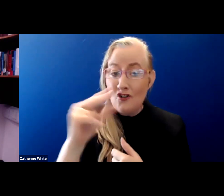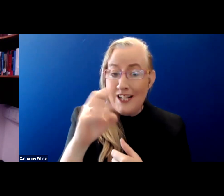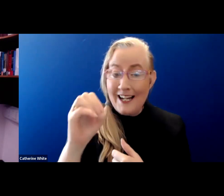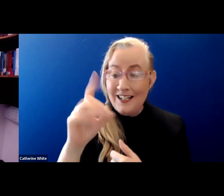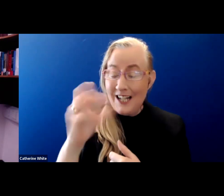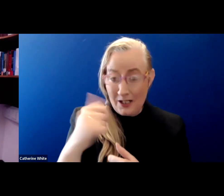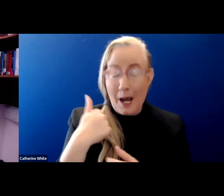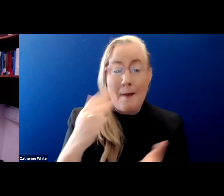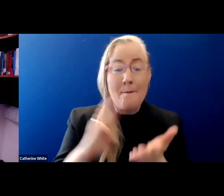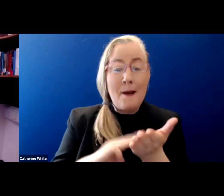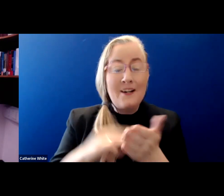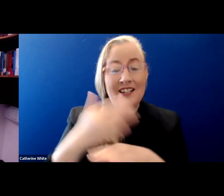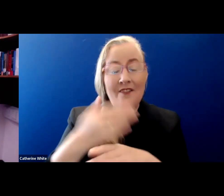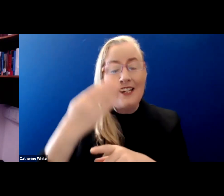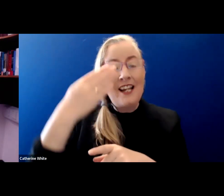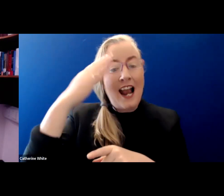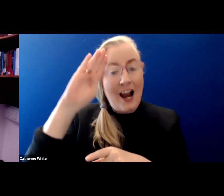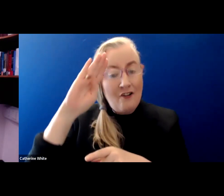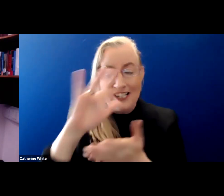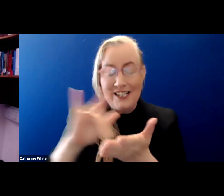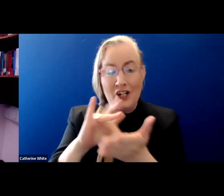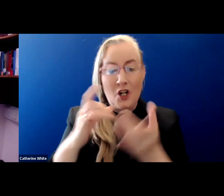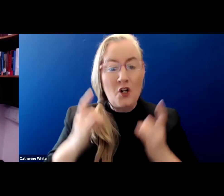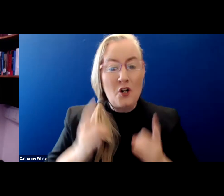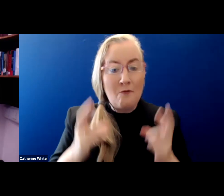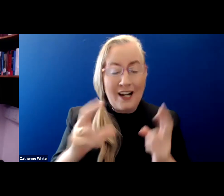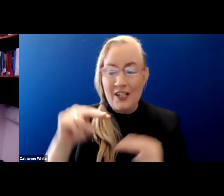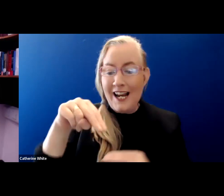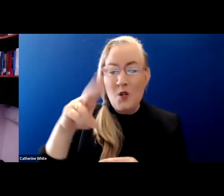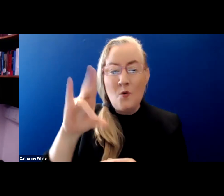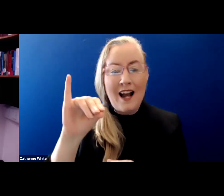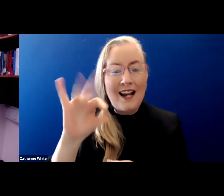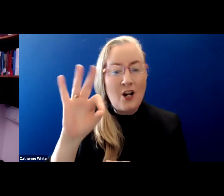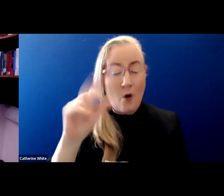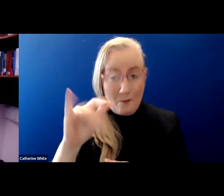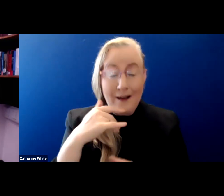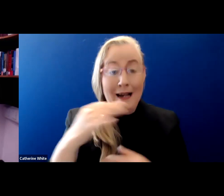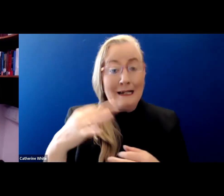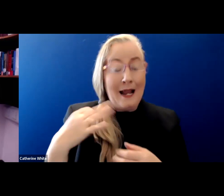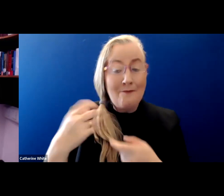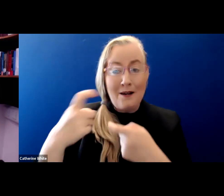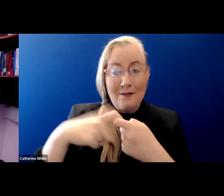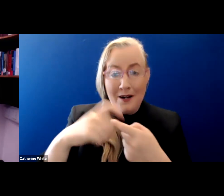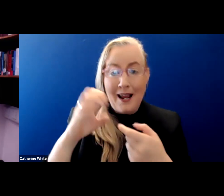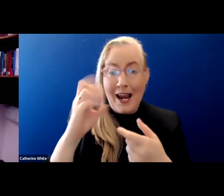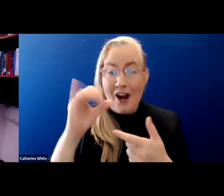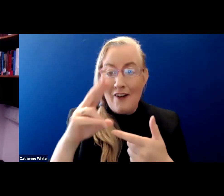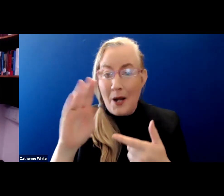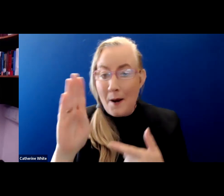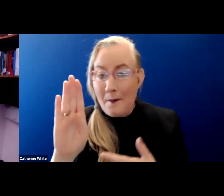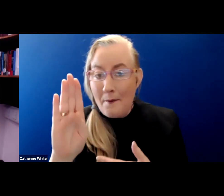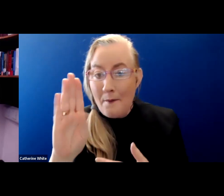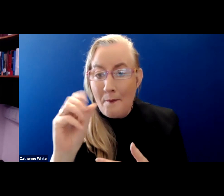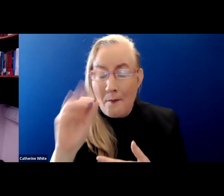of staff here at the Irish Centre for Human Rights at NUI Galway, and I'm delighted to be joined by Dr. Aaron Pubg, who's a